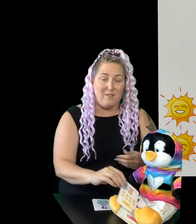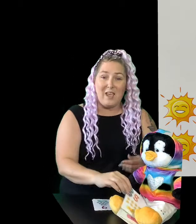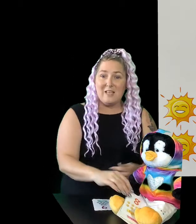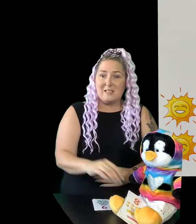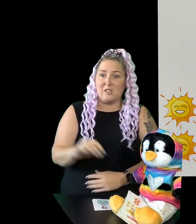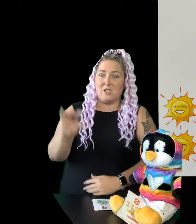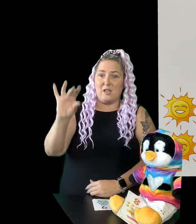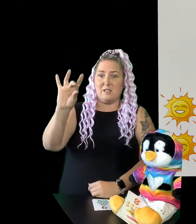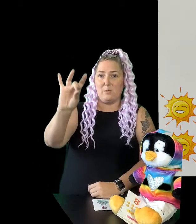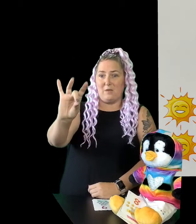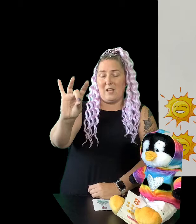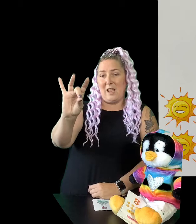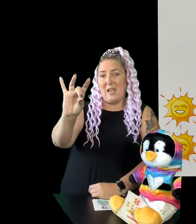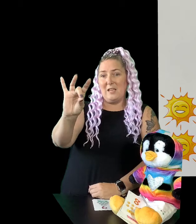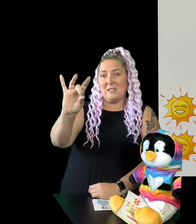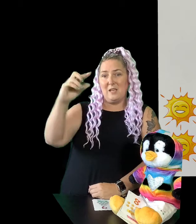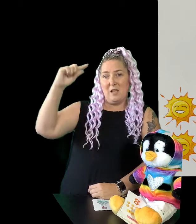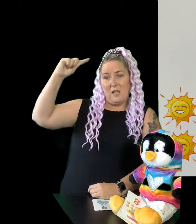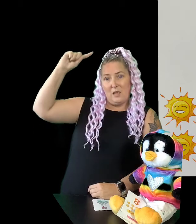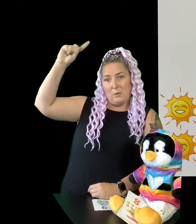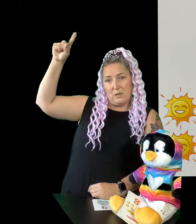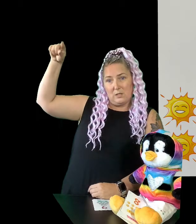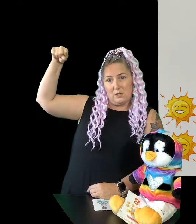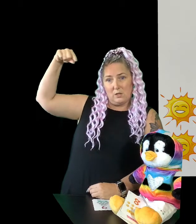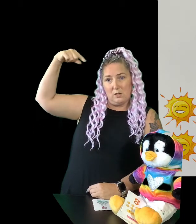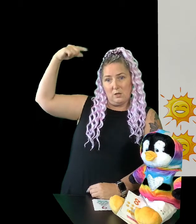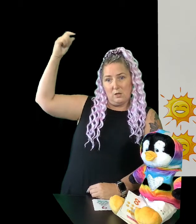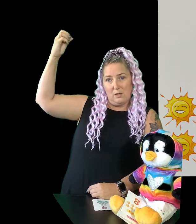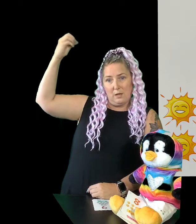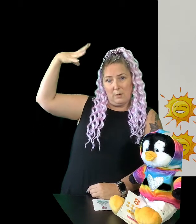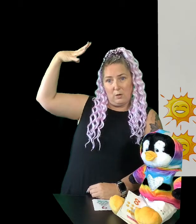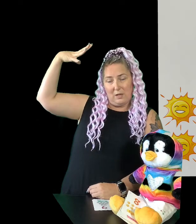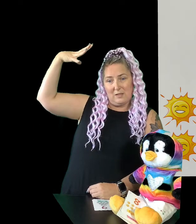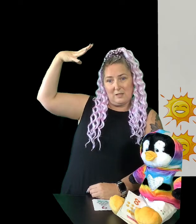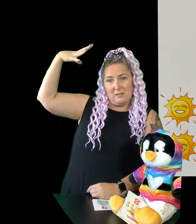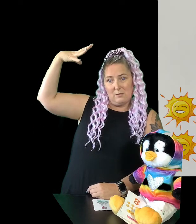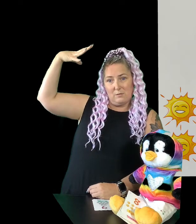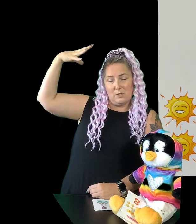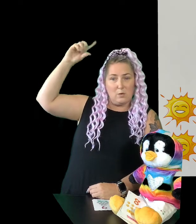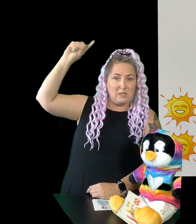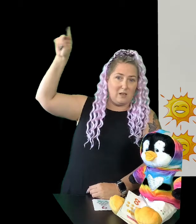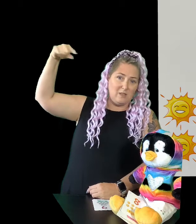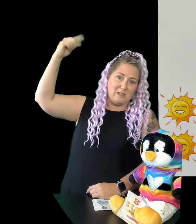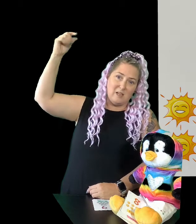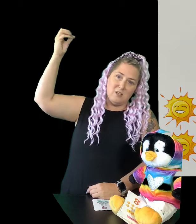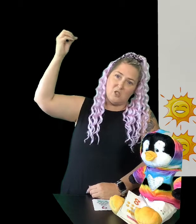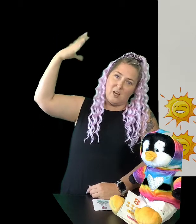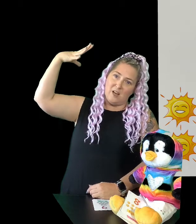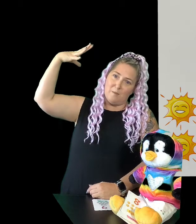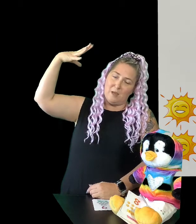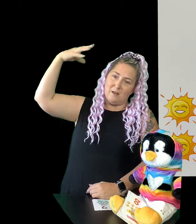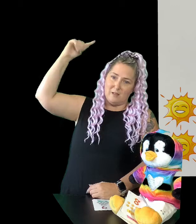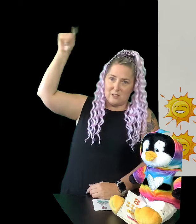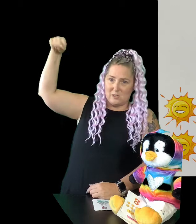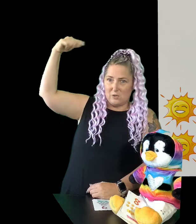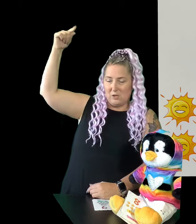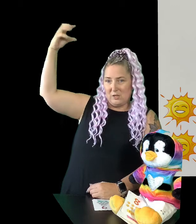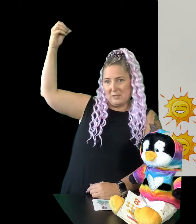8 sunshines. So we've got 8, then we're going to circle and go like this. So it's like the sun shining on me. It's a circle in the